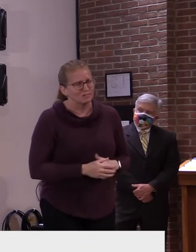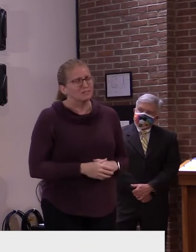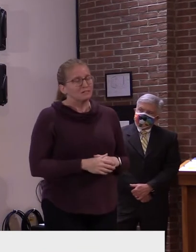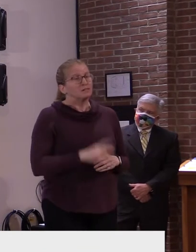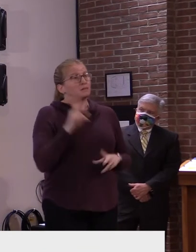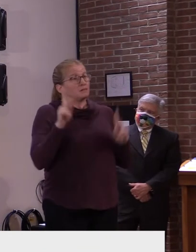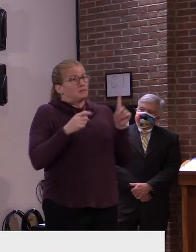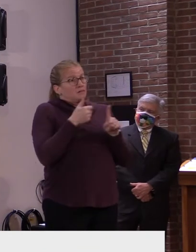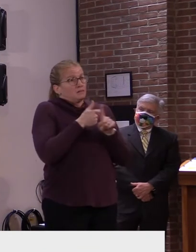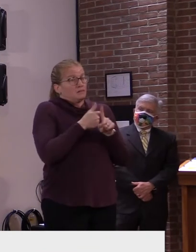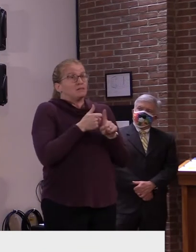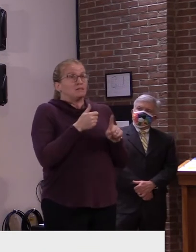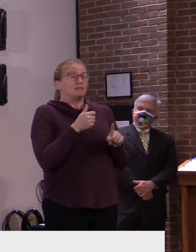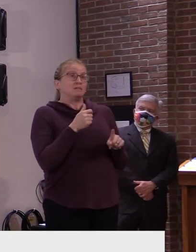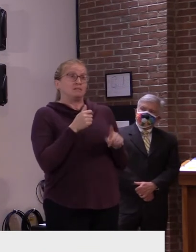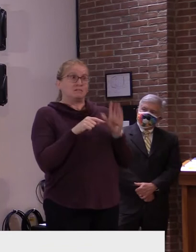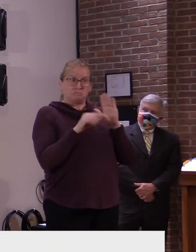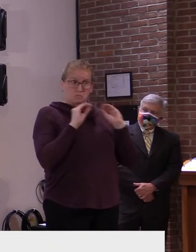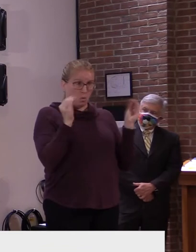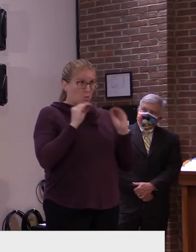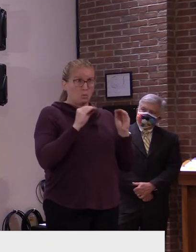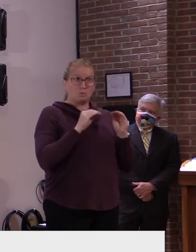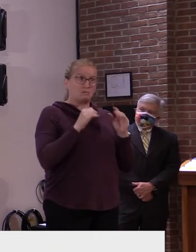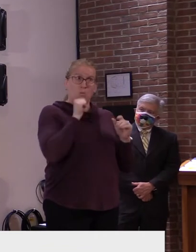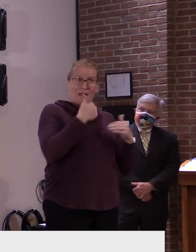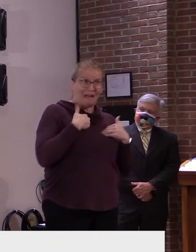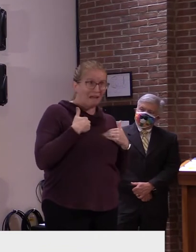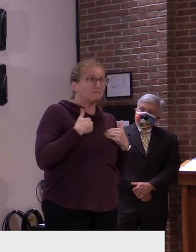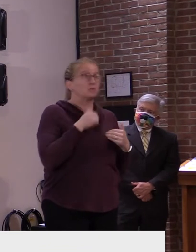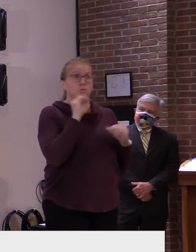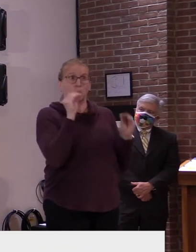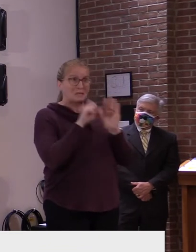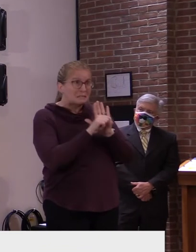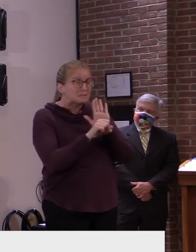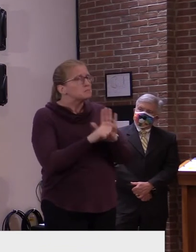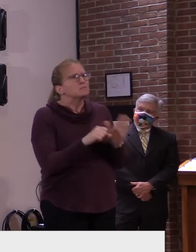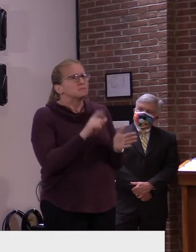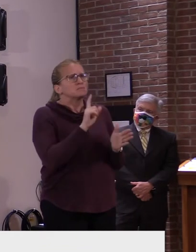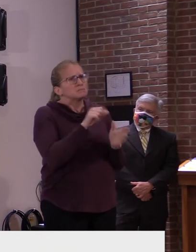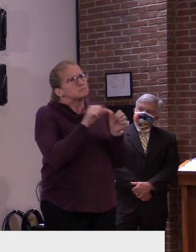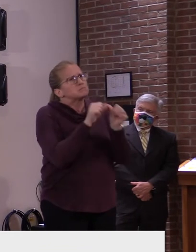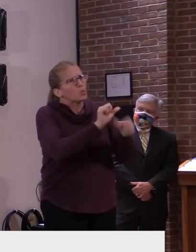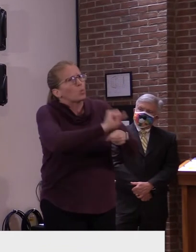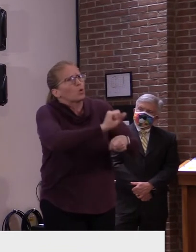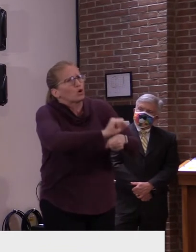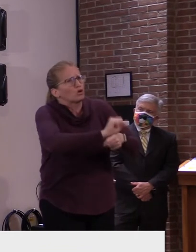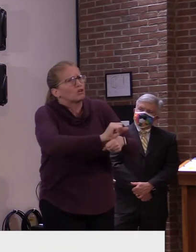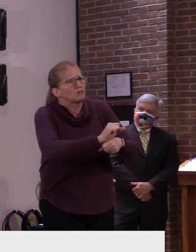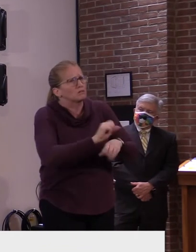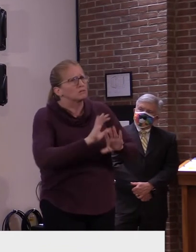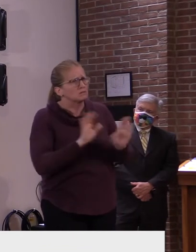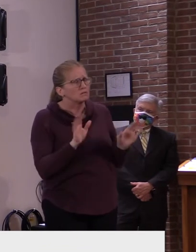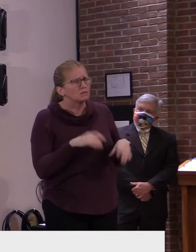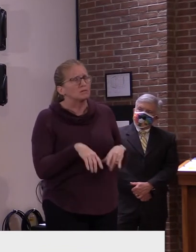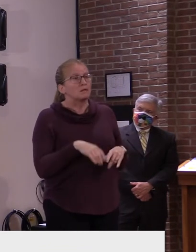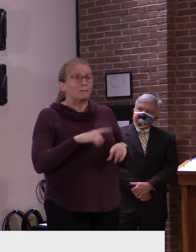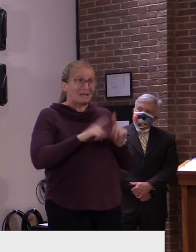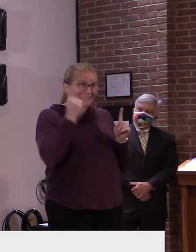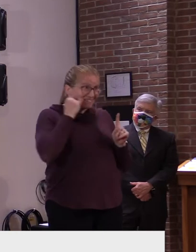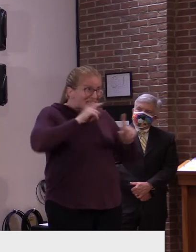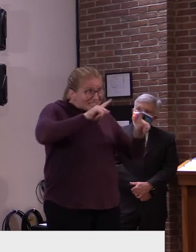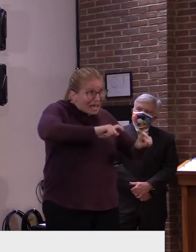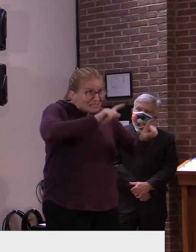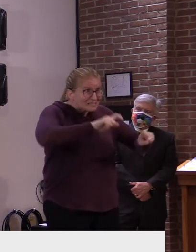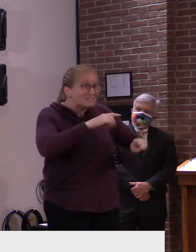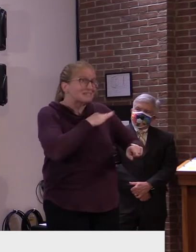quarantine they should continue to work and testing of school personnel does not replace the need for